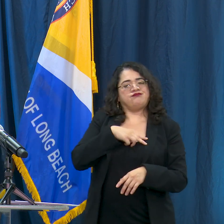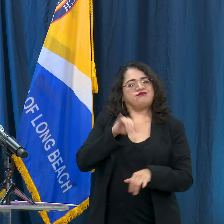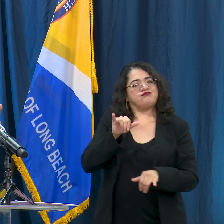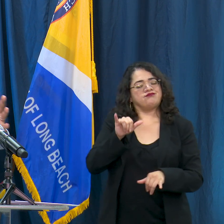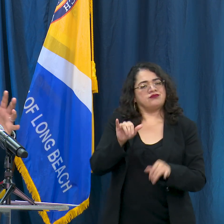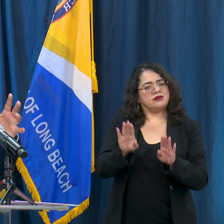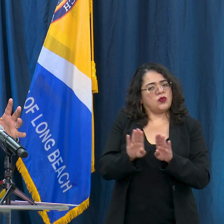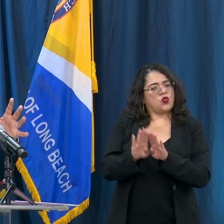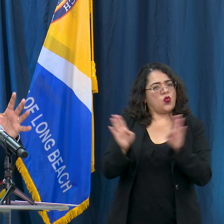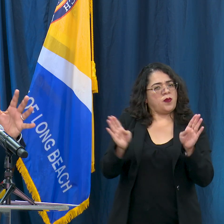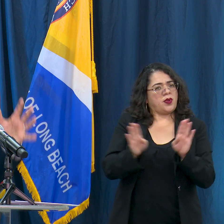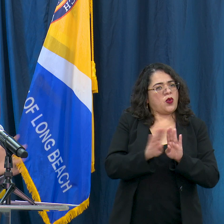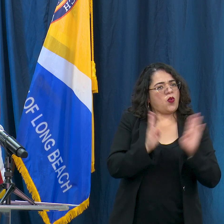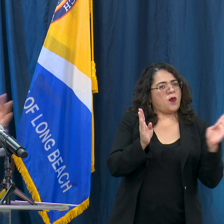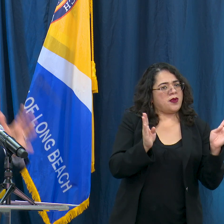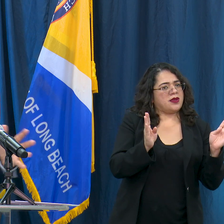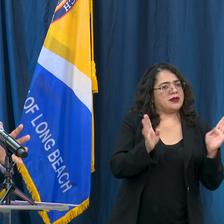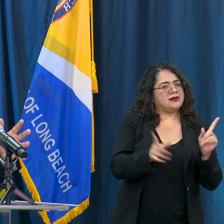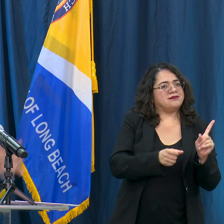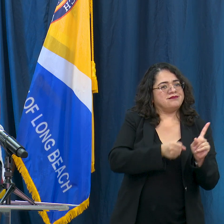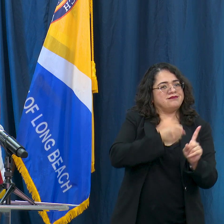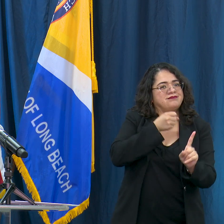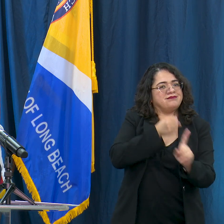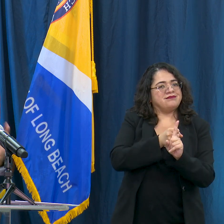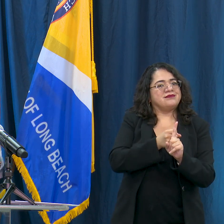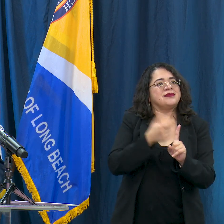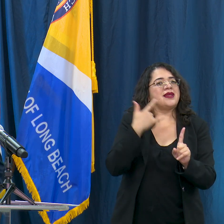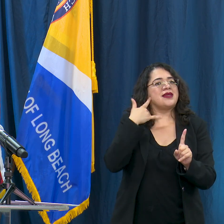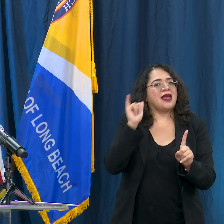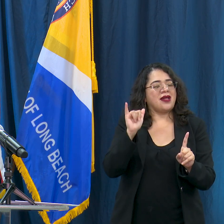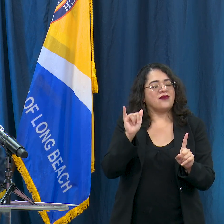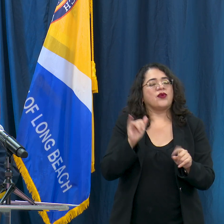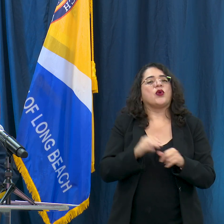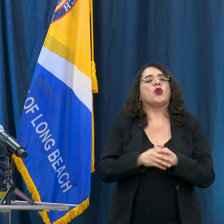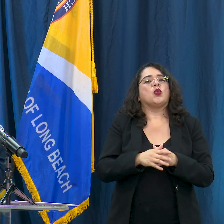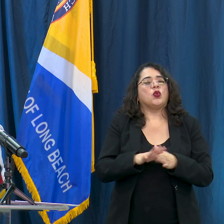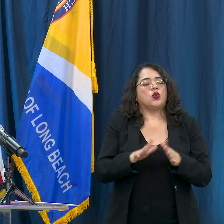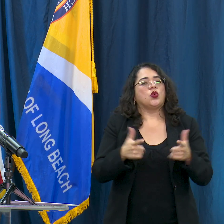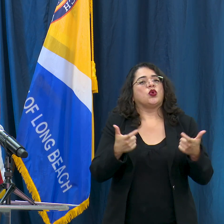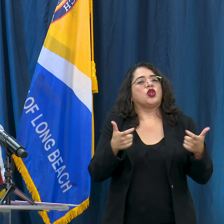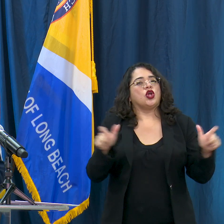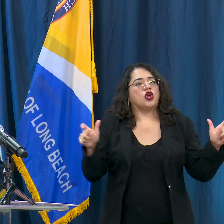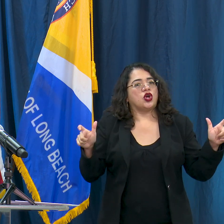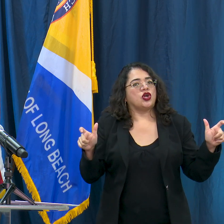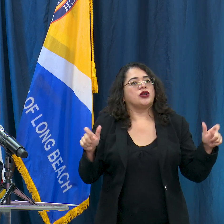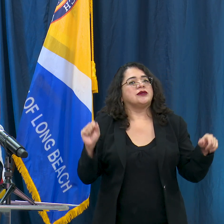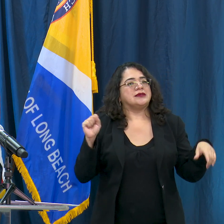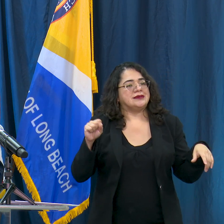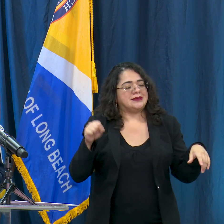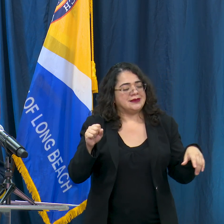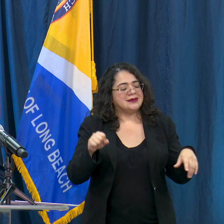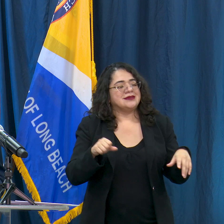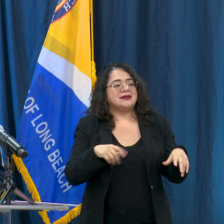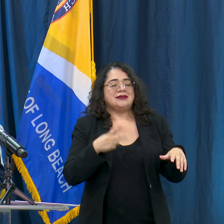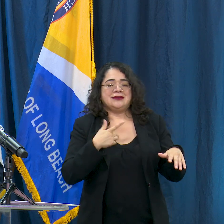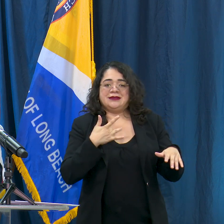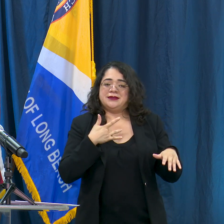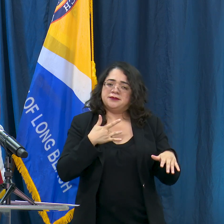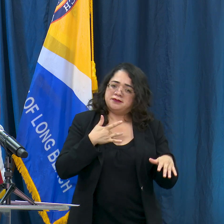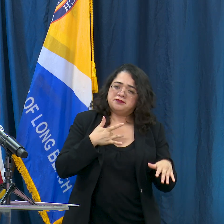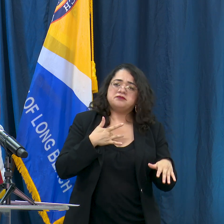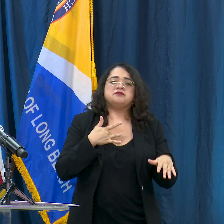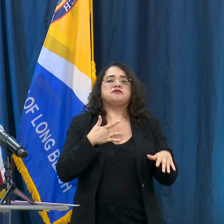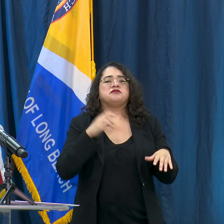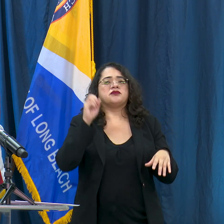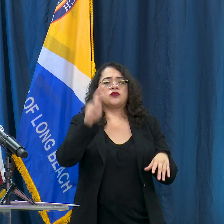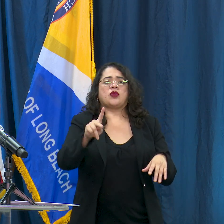is opening, the impact of the state of California is becoming larger. But Long Beach is prepared. I feel, and the health department feels